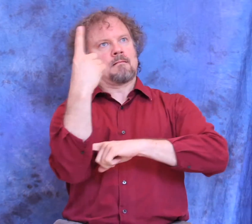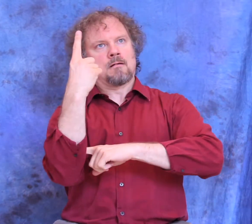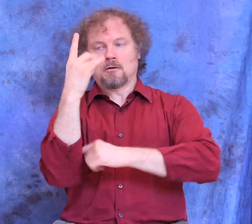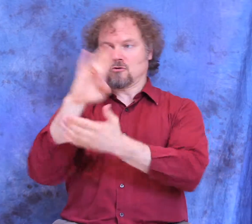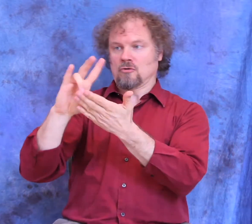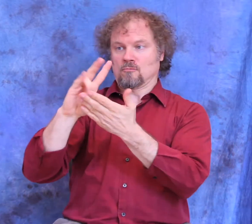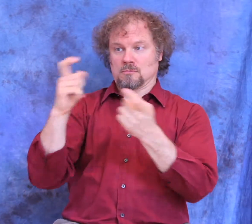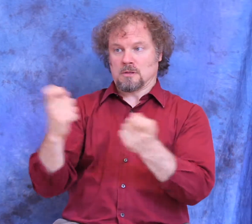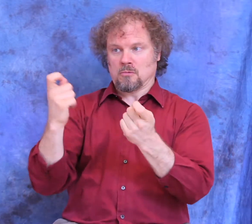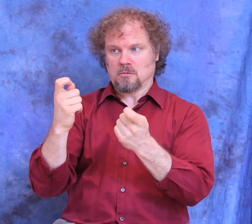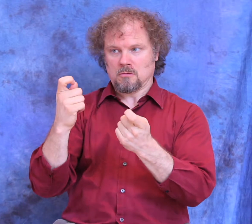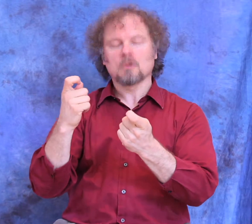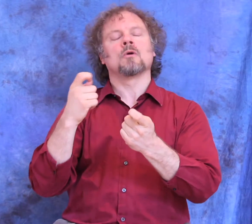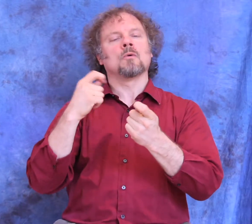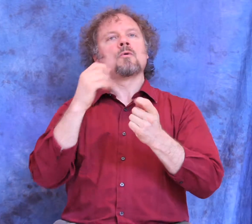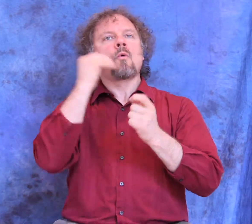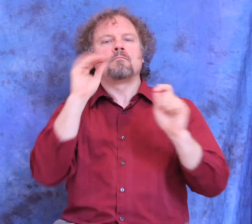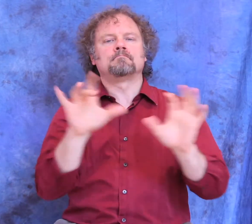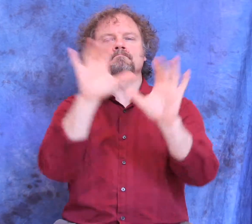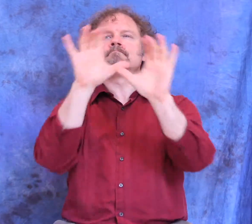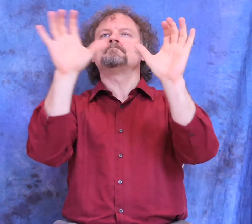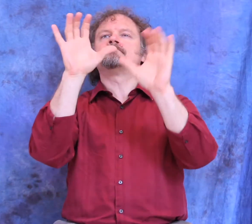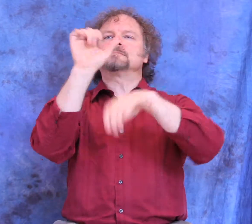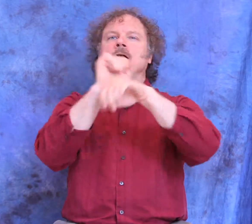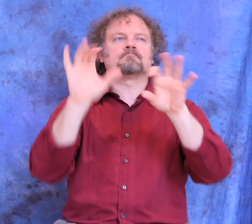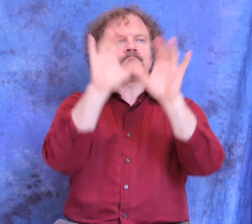celebrated, we adorn our homes and synagogues with greens.